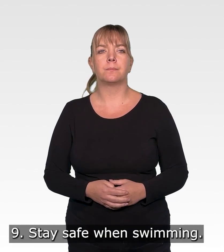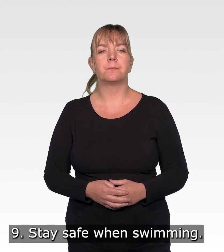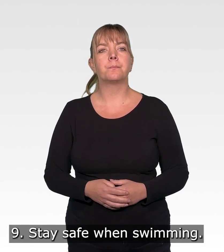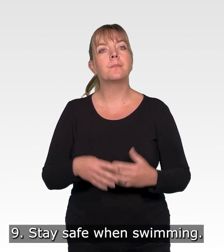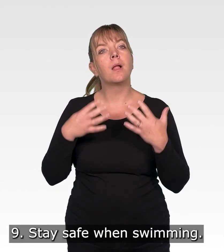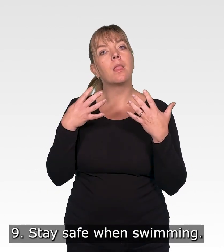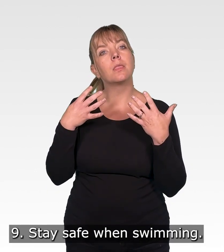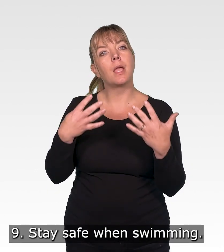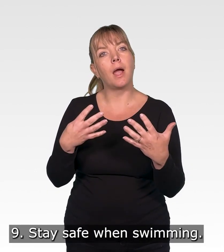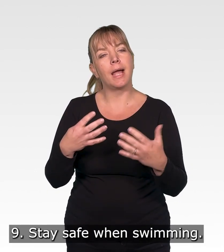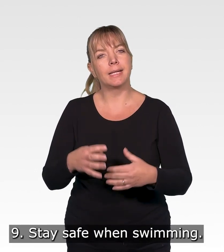9.